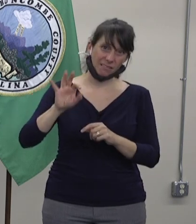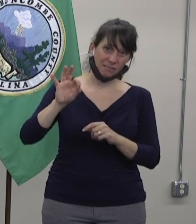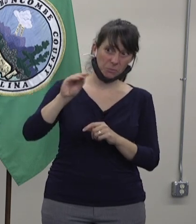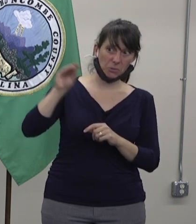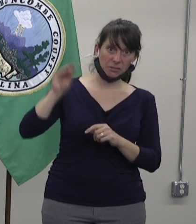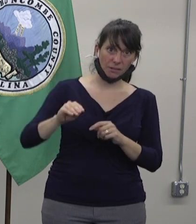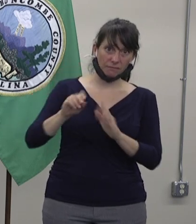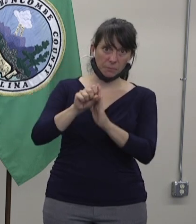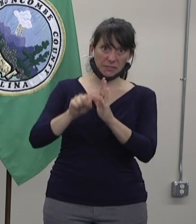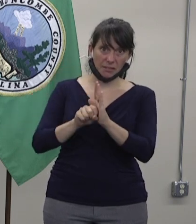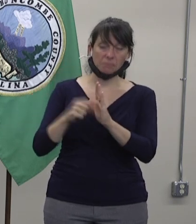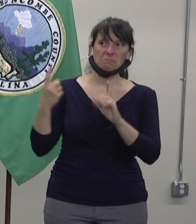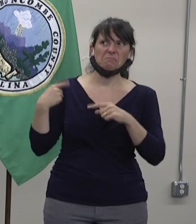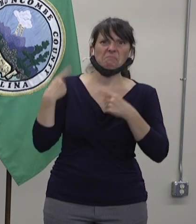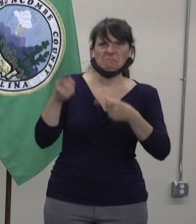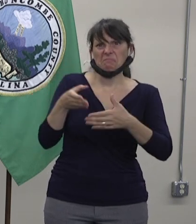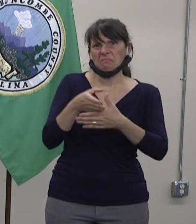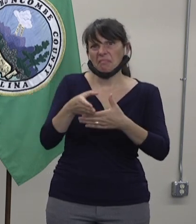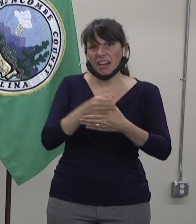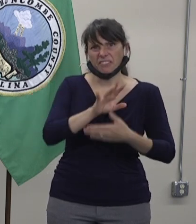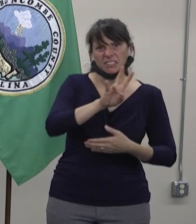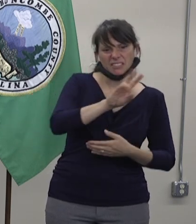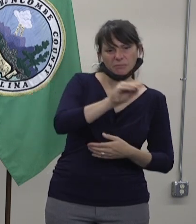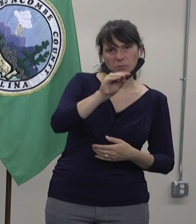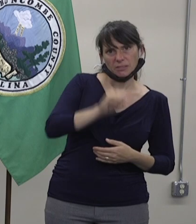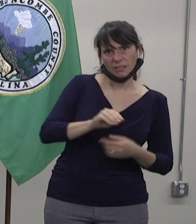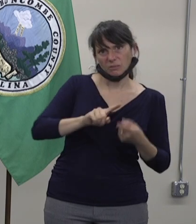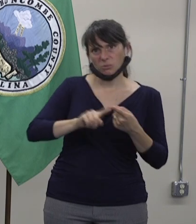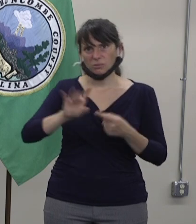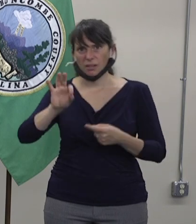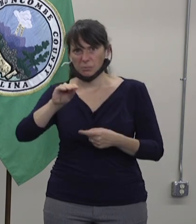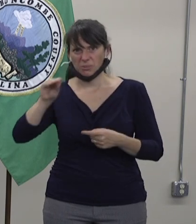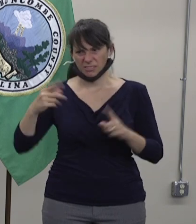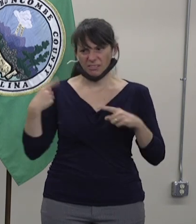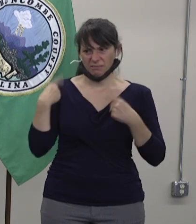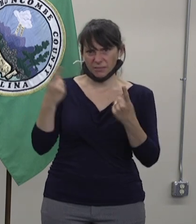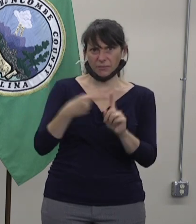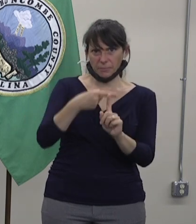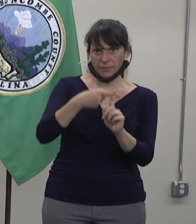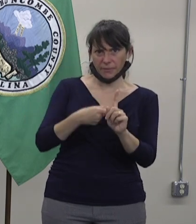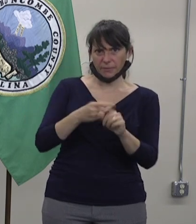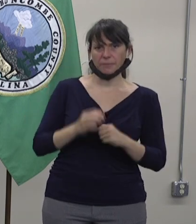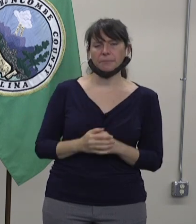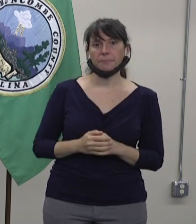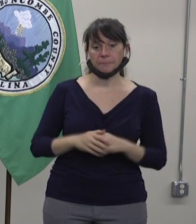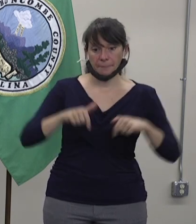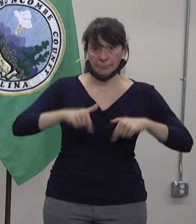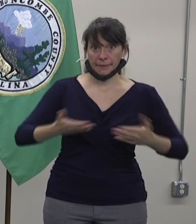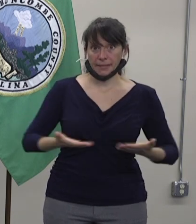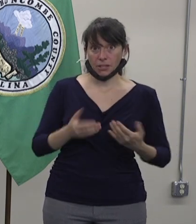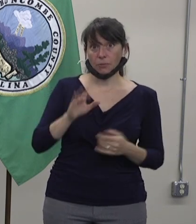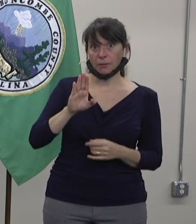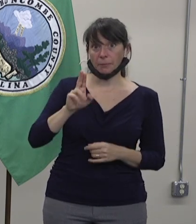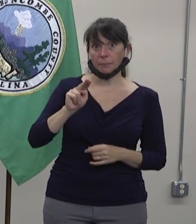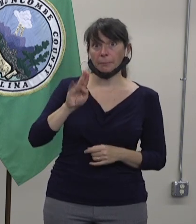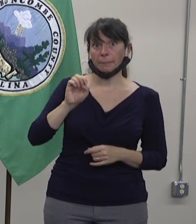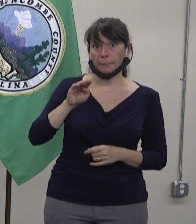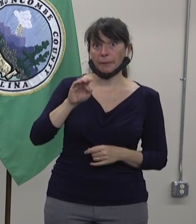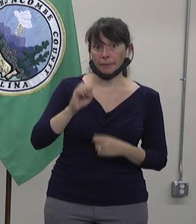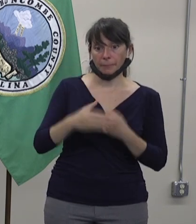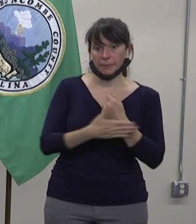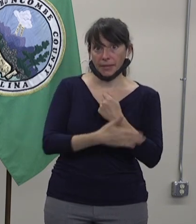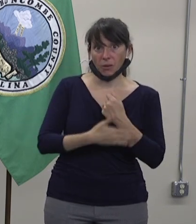has ranged from 7 to 10% over the past month. In Buncombe County, during most of the month of